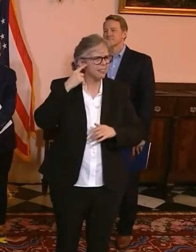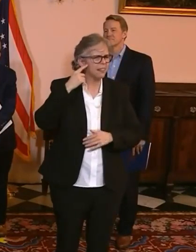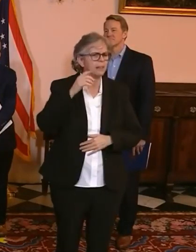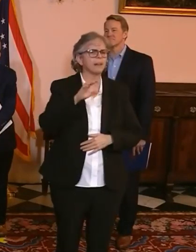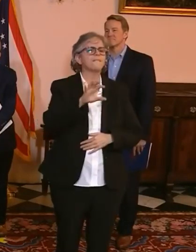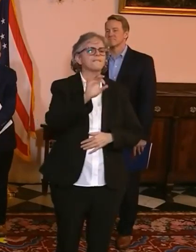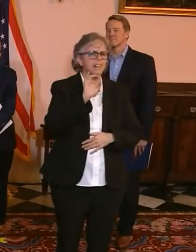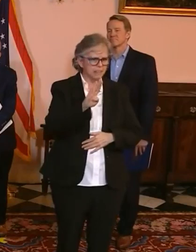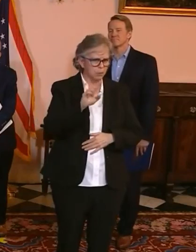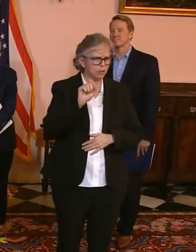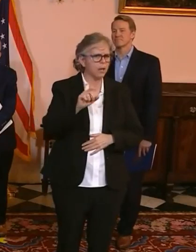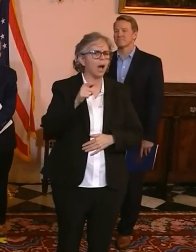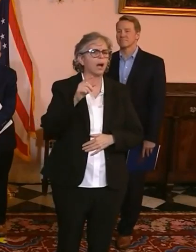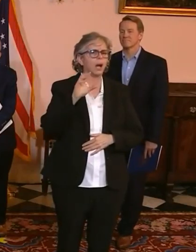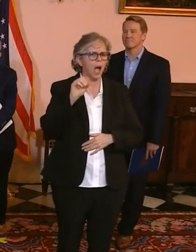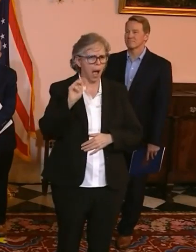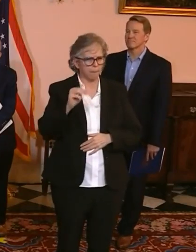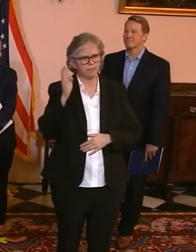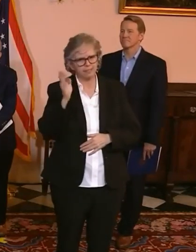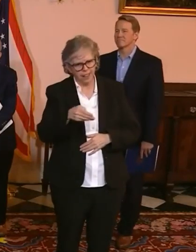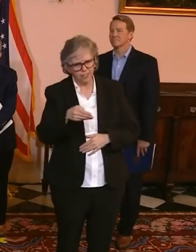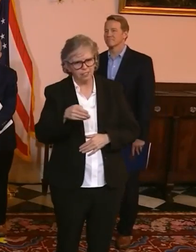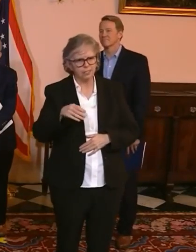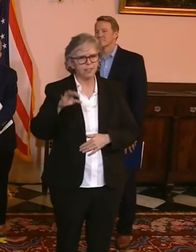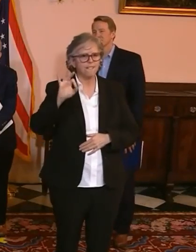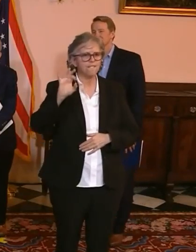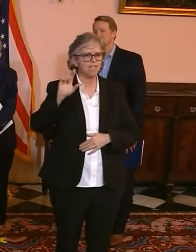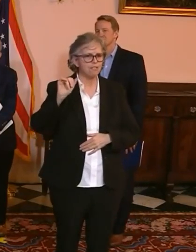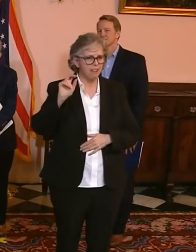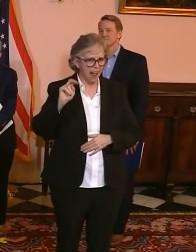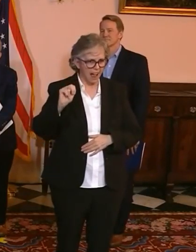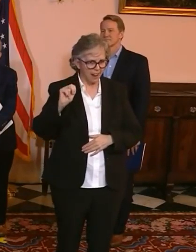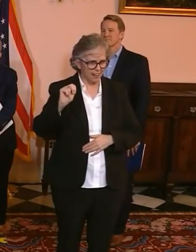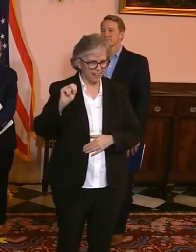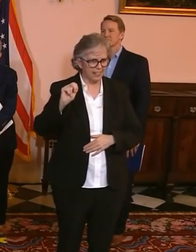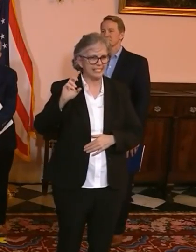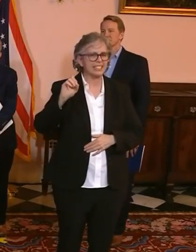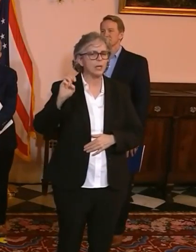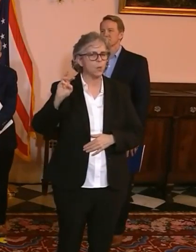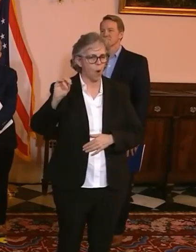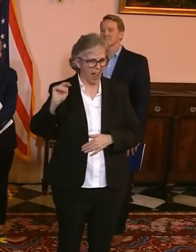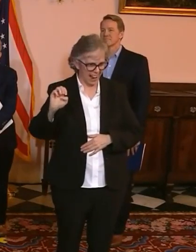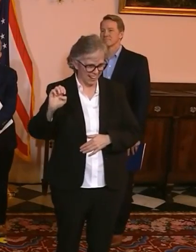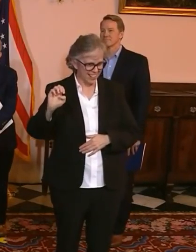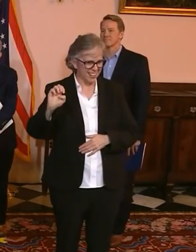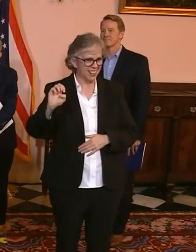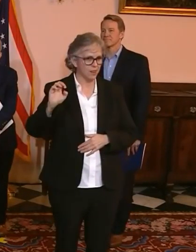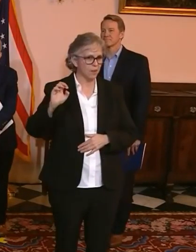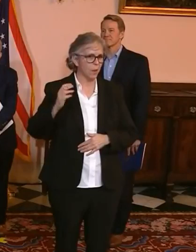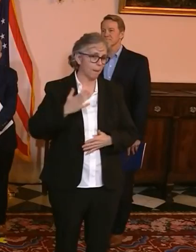facebook.com/Fran DeWine, or you can also find it at Fran DeWine on Twitter.